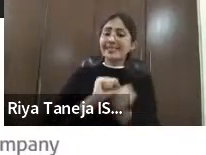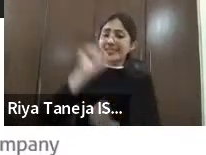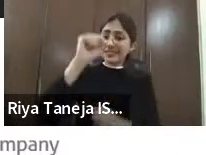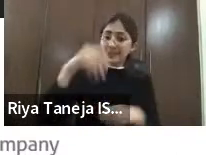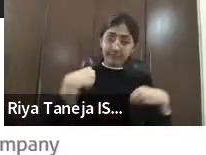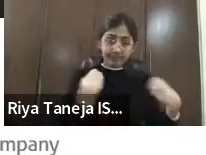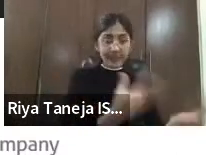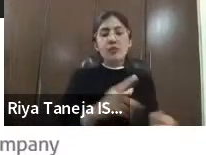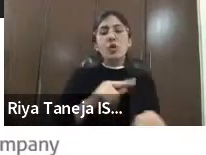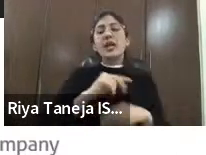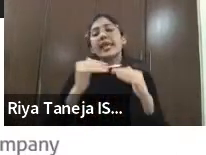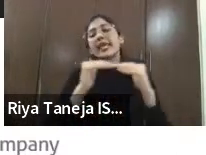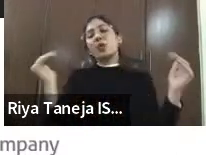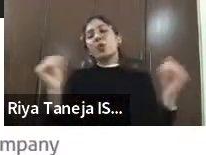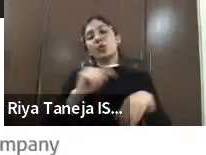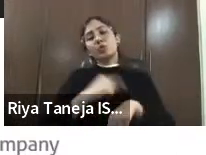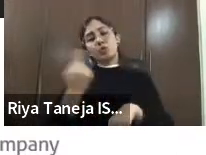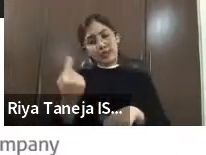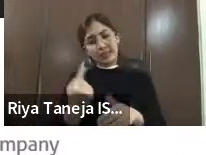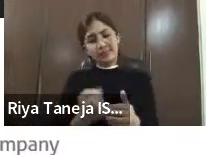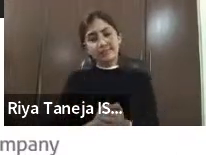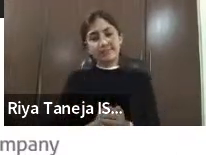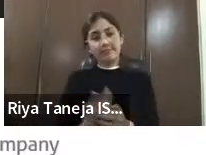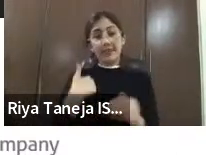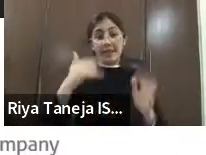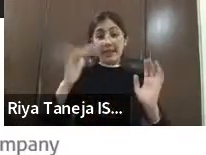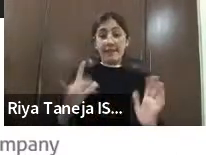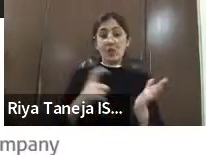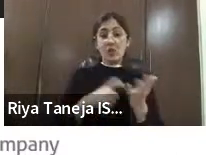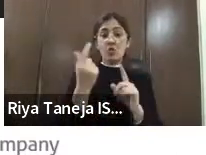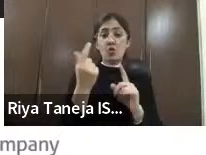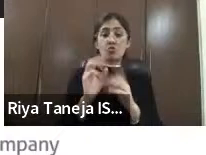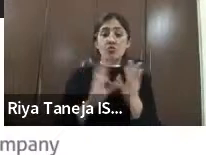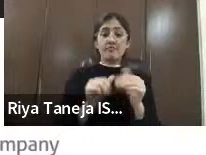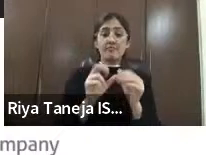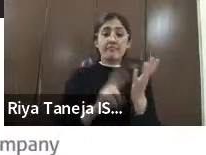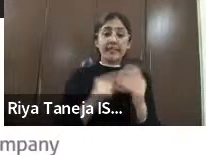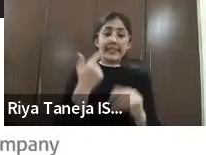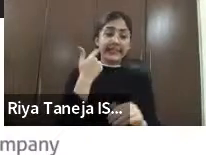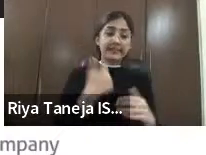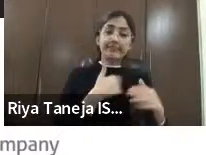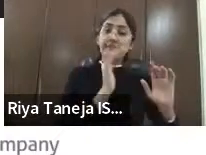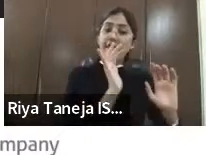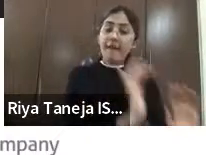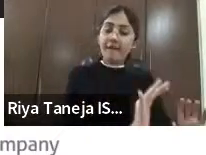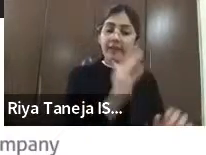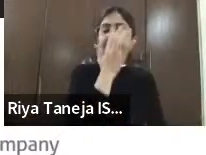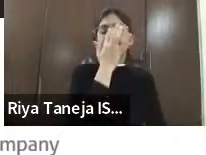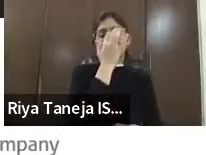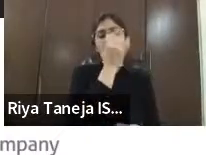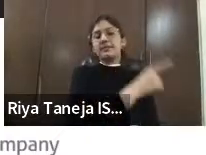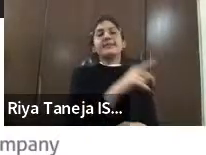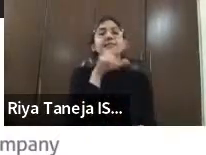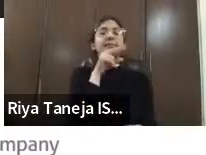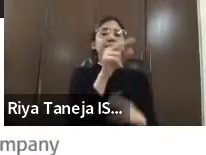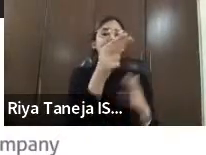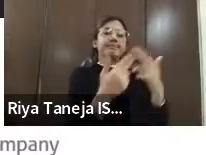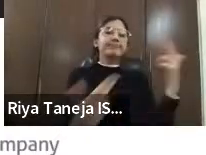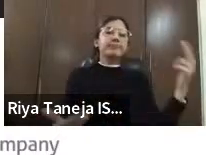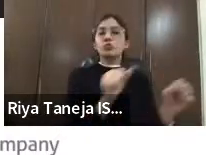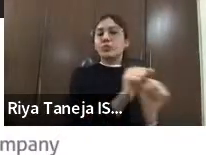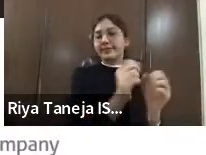employment. We have Mrs. Rukmani Krishnaswamy, Director SSK, who speaks about their